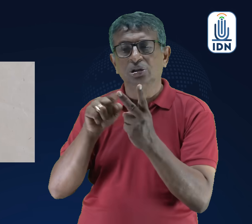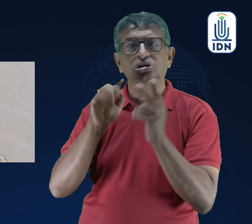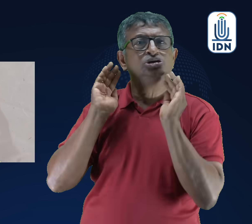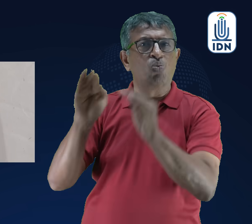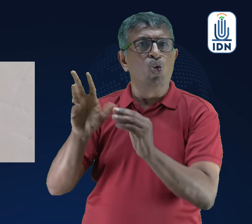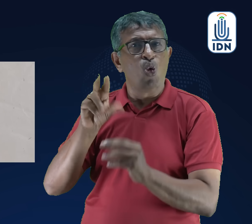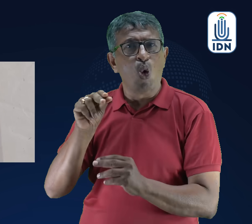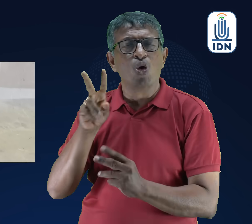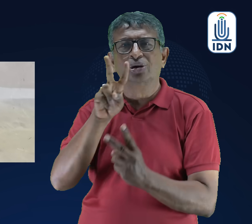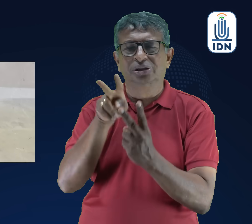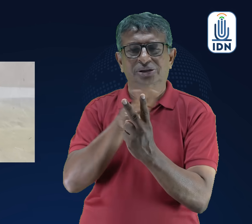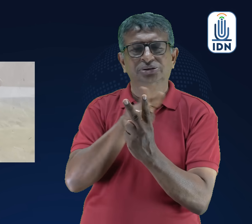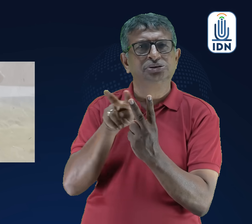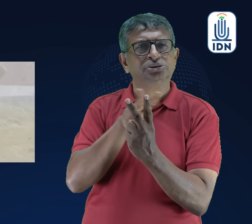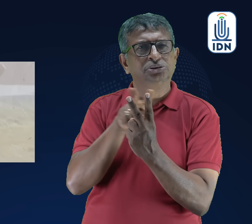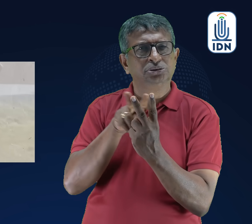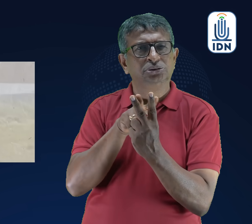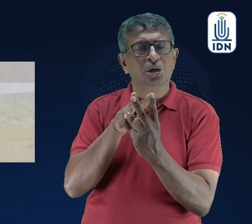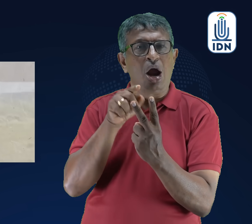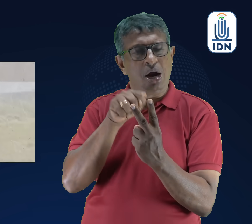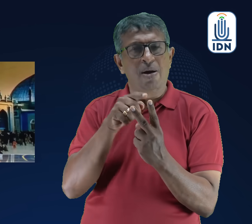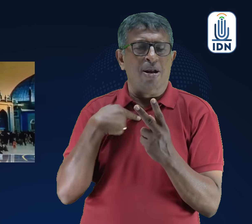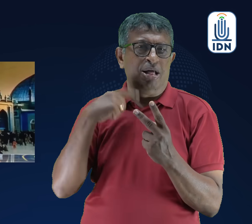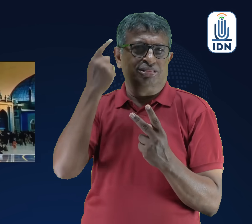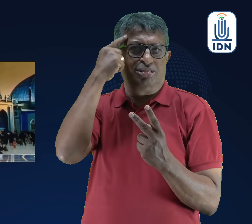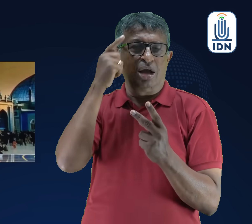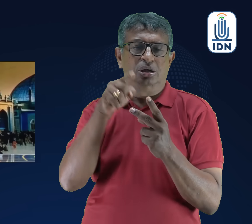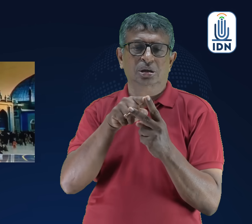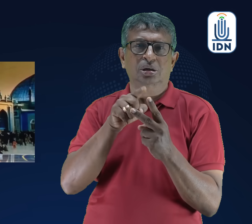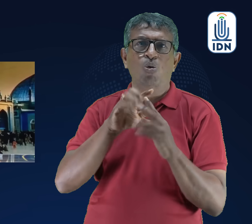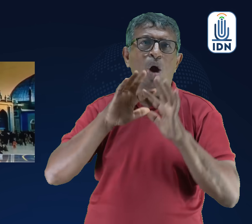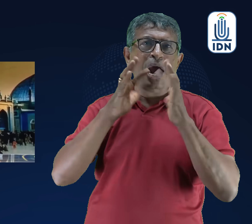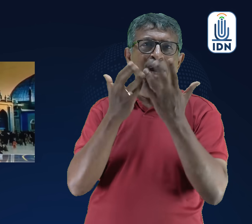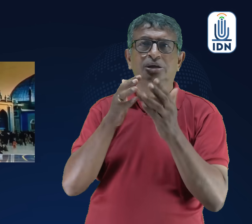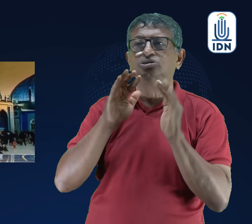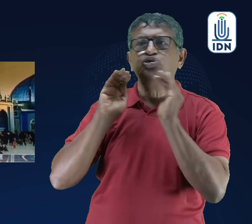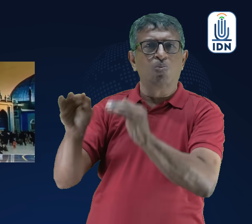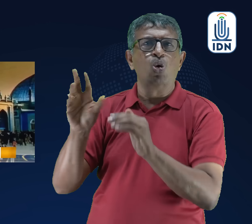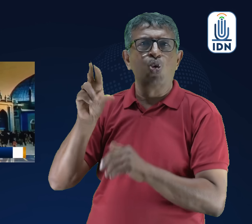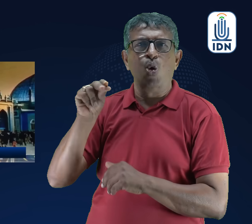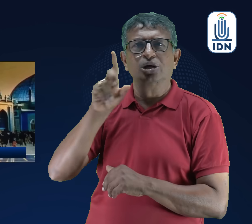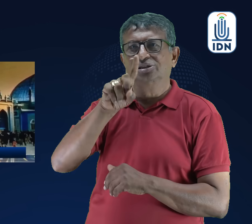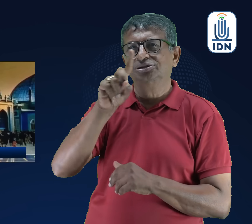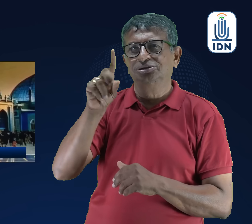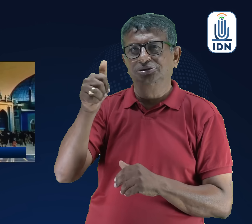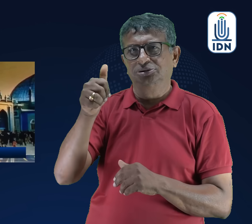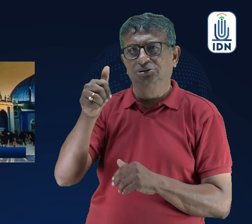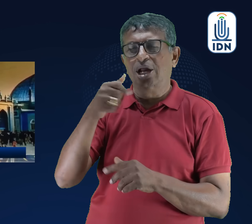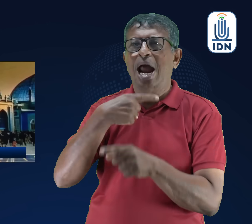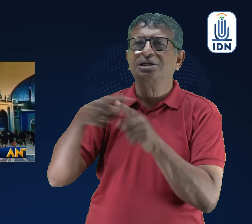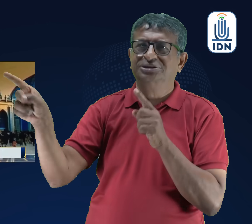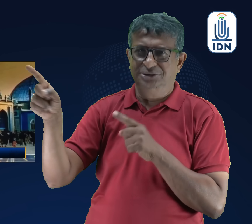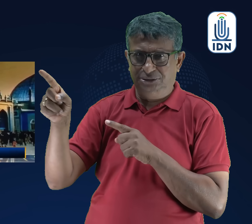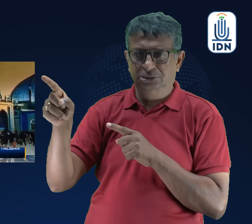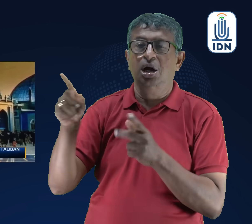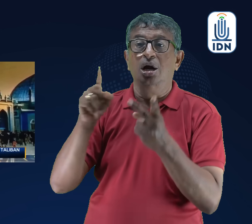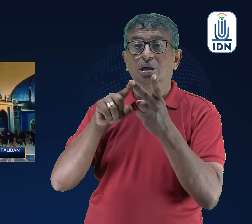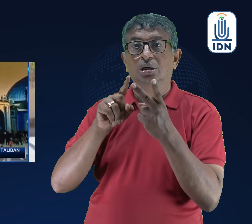What's beneath the packaging? the same old Taliban. The United Nations says